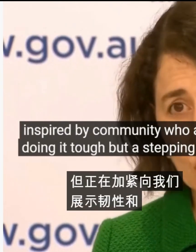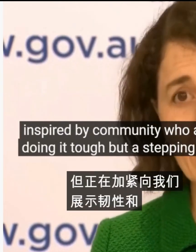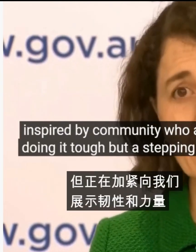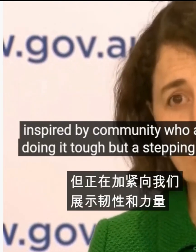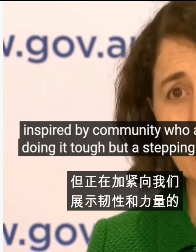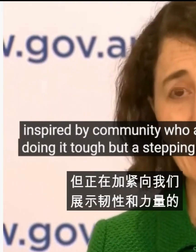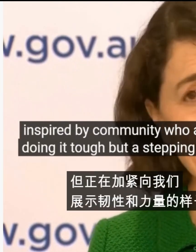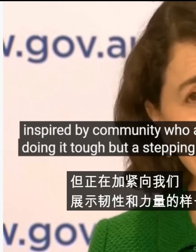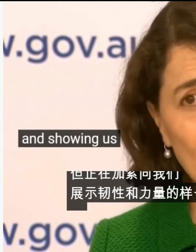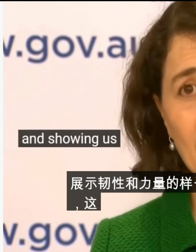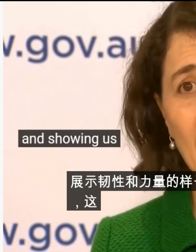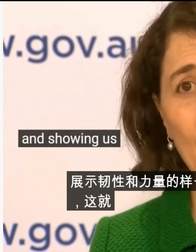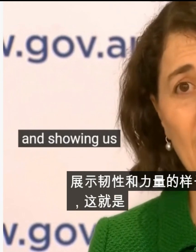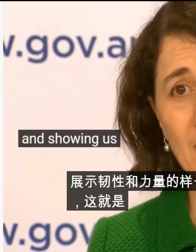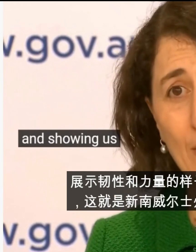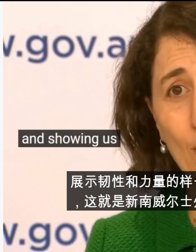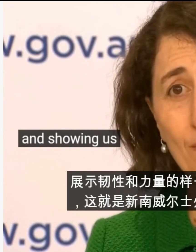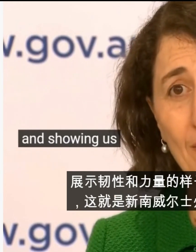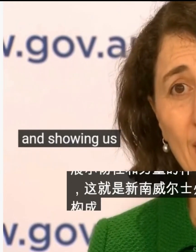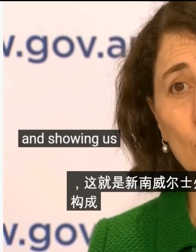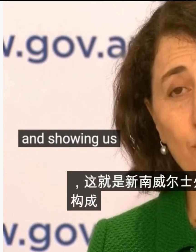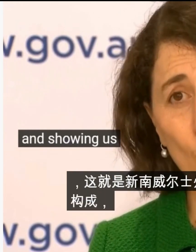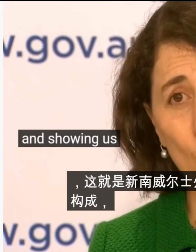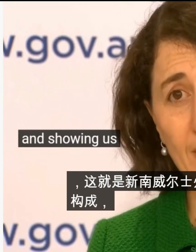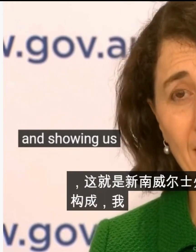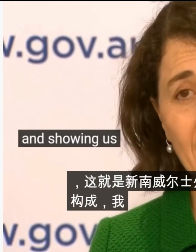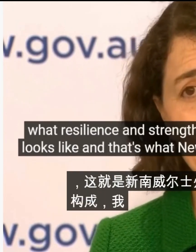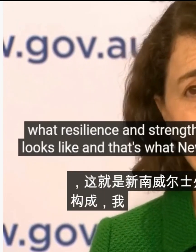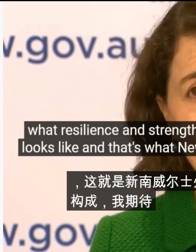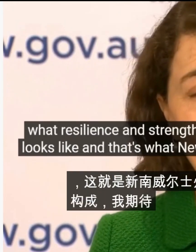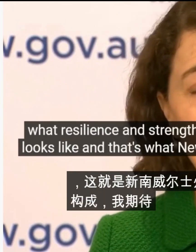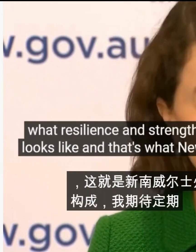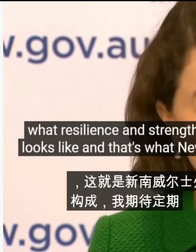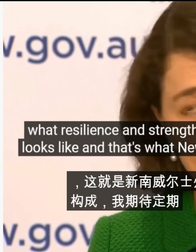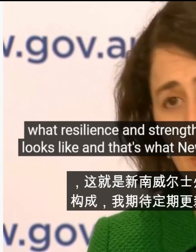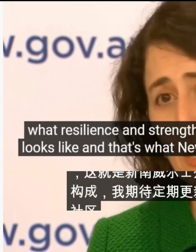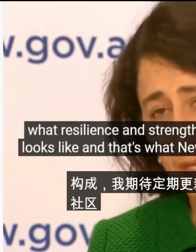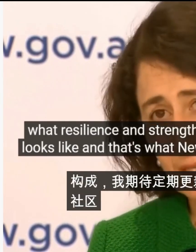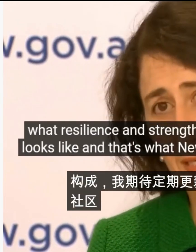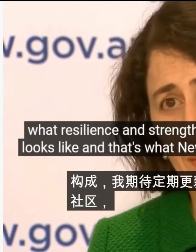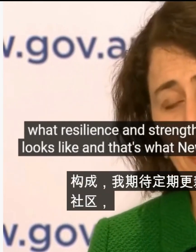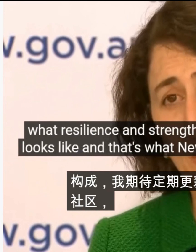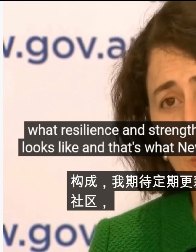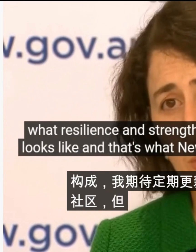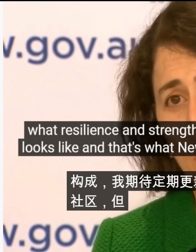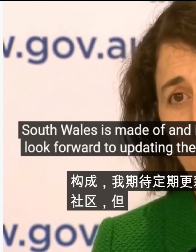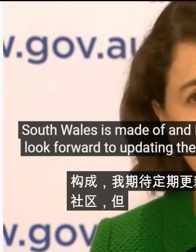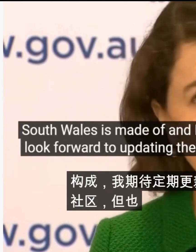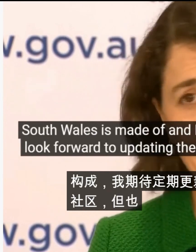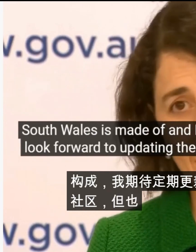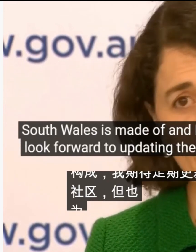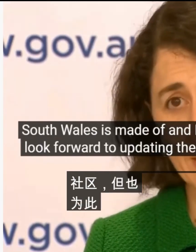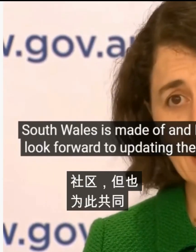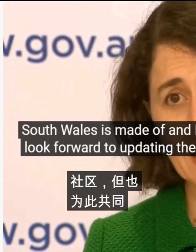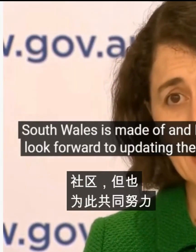what resilience and strength looks like, and that's what New South Wales is made of. And I look forward to updating the community regularly, but